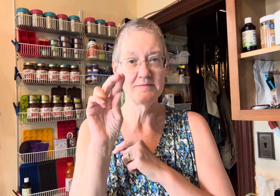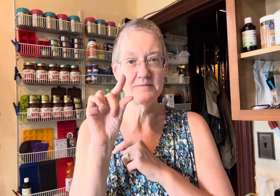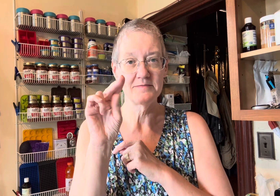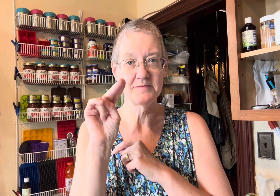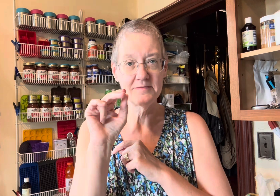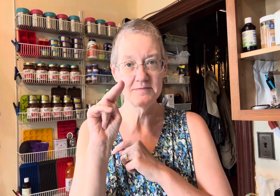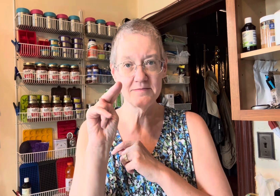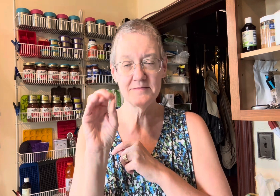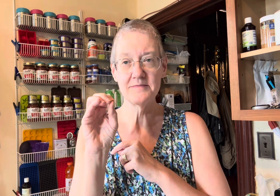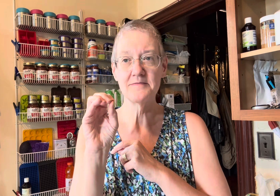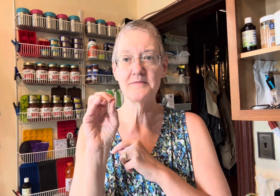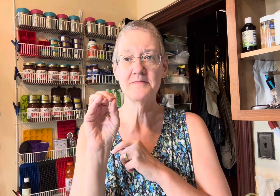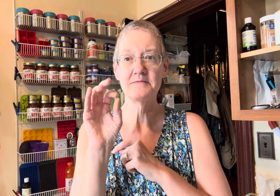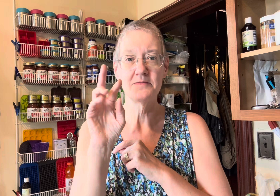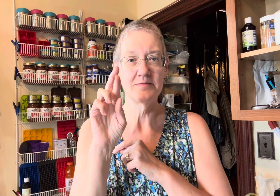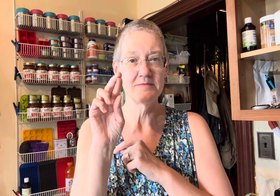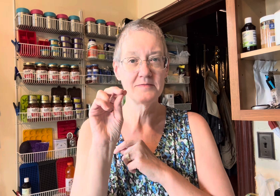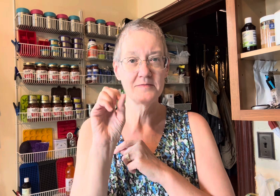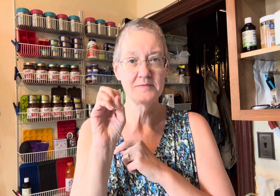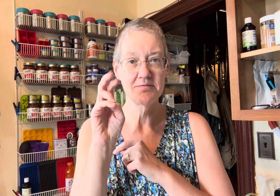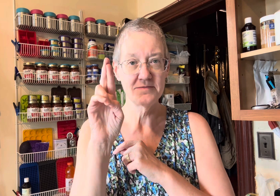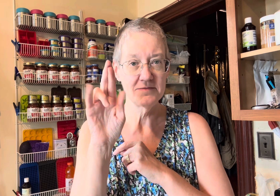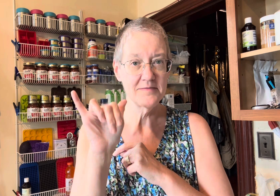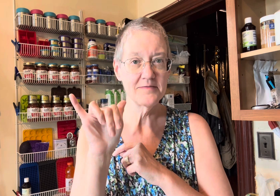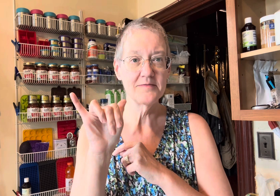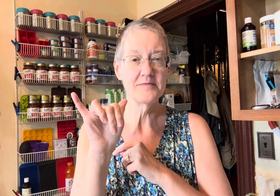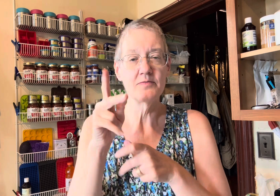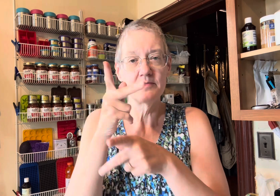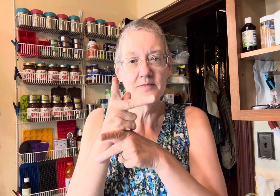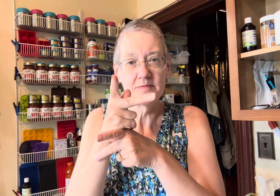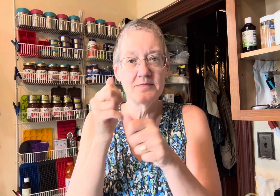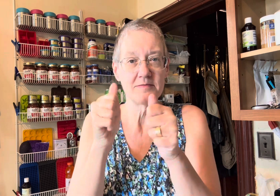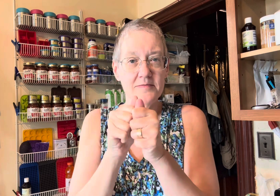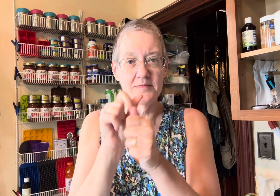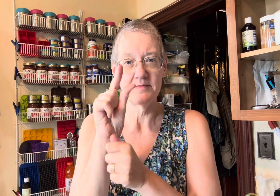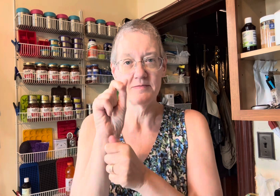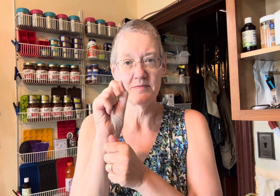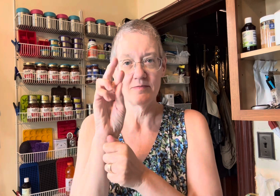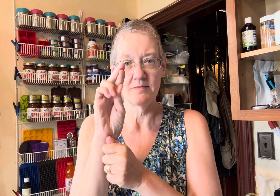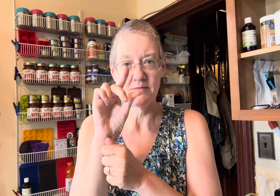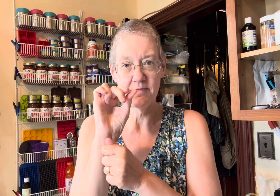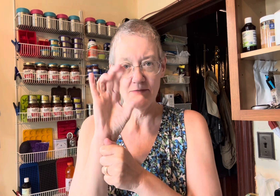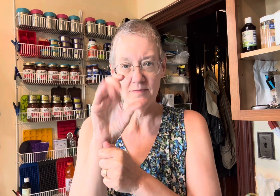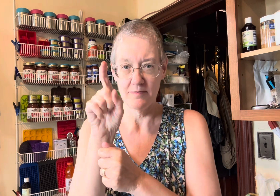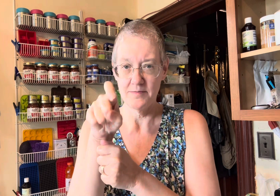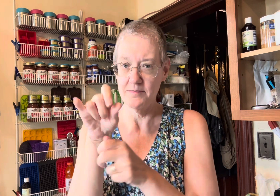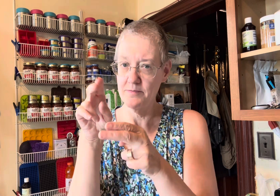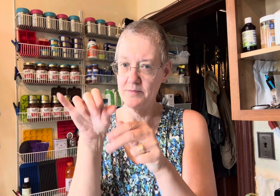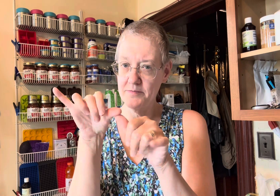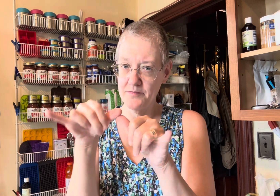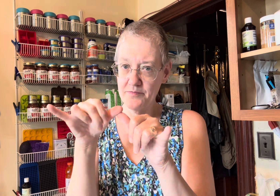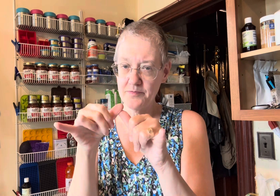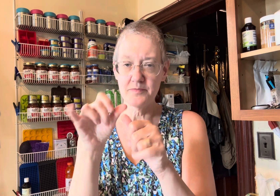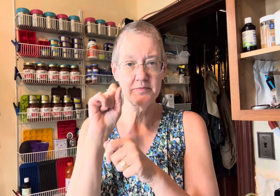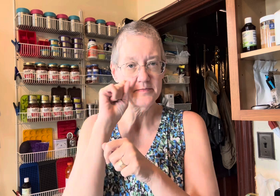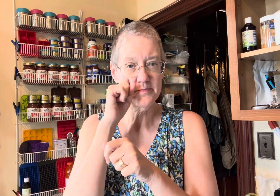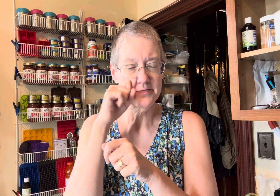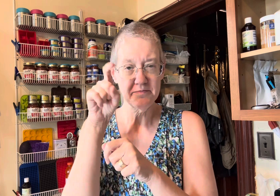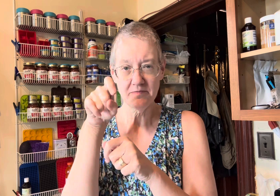add rosemary, tarragon, sage, basil, cilantro. Just be careful, measure